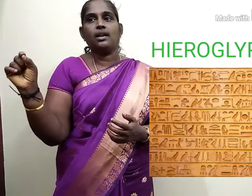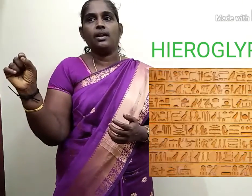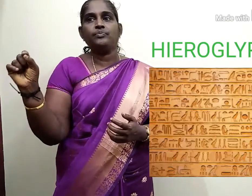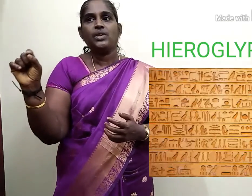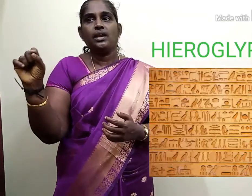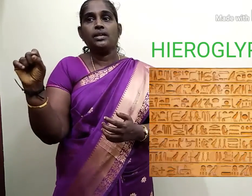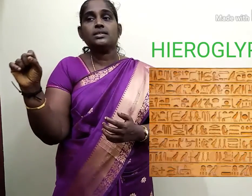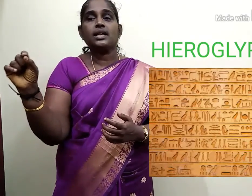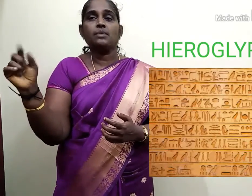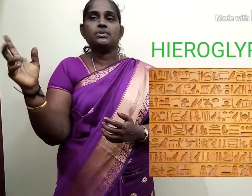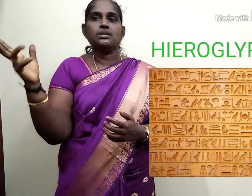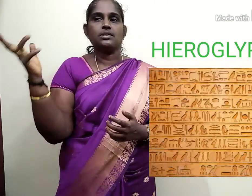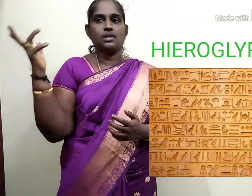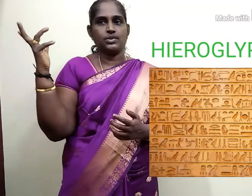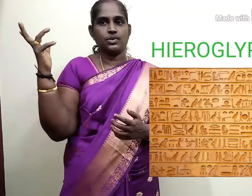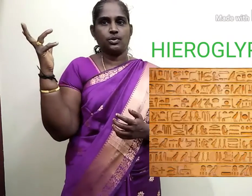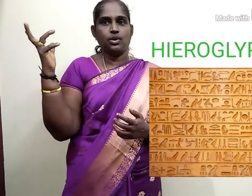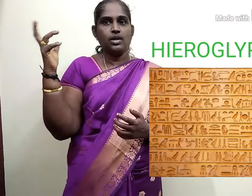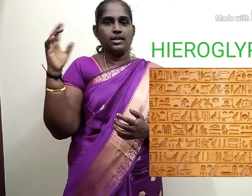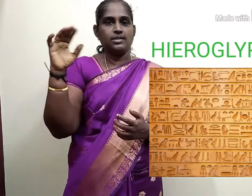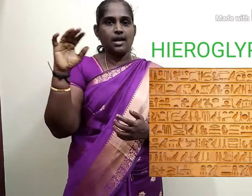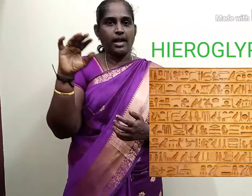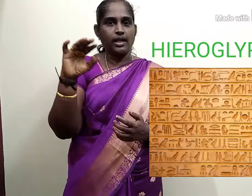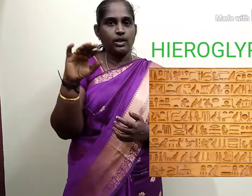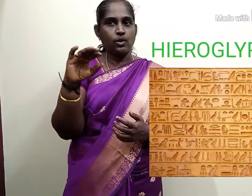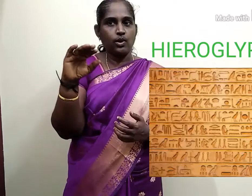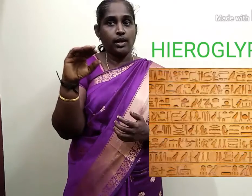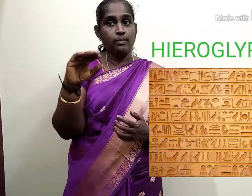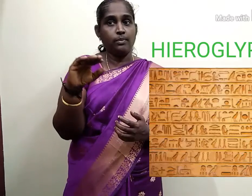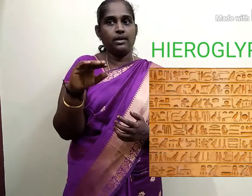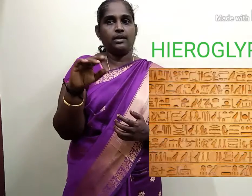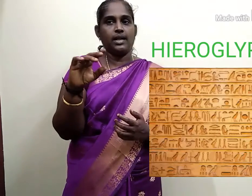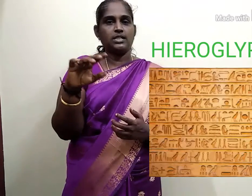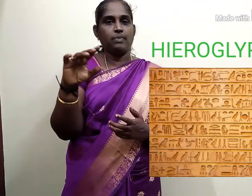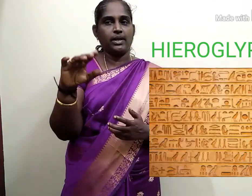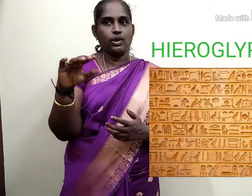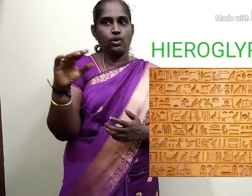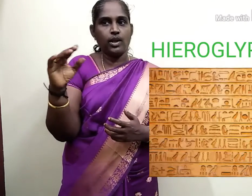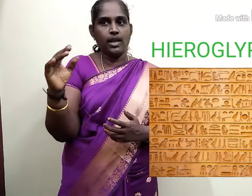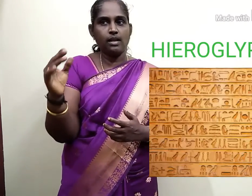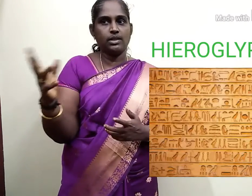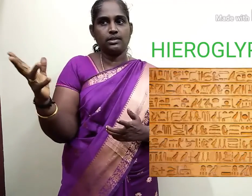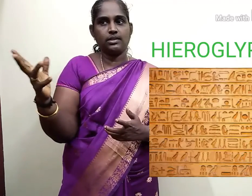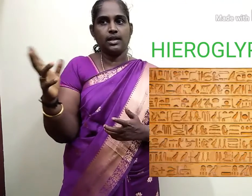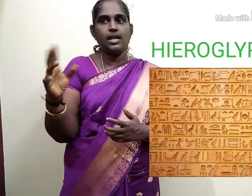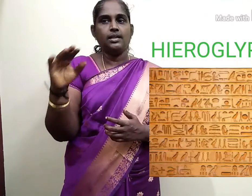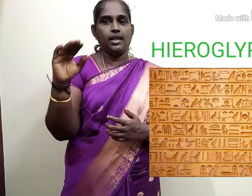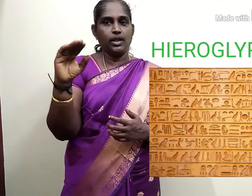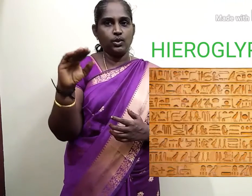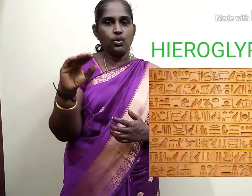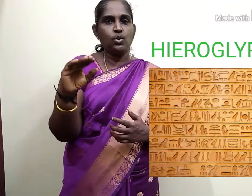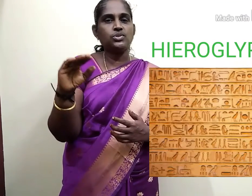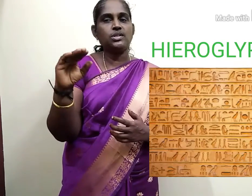in inscriptions also. This hieroglyphic, that is pictorial method, they used